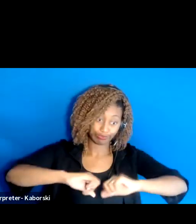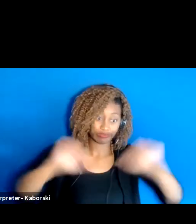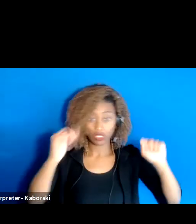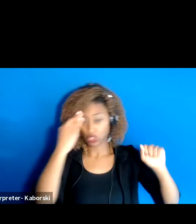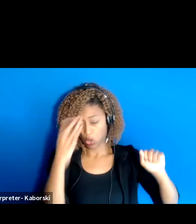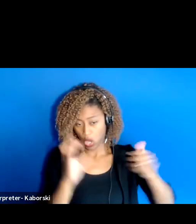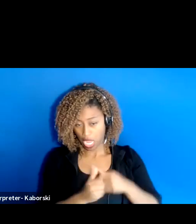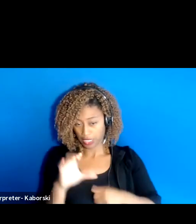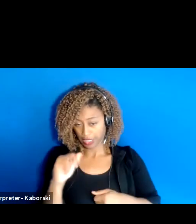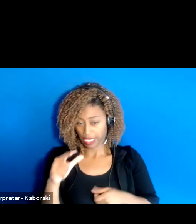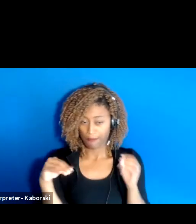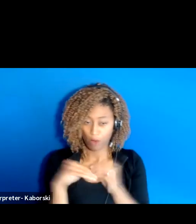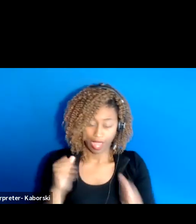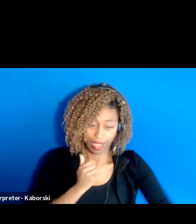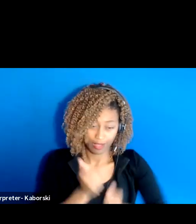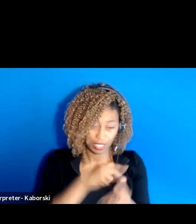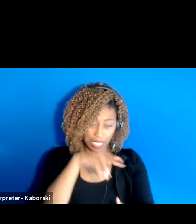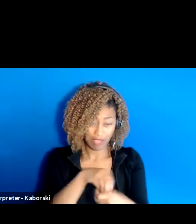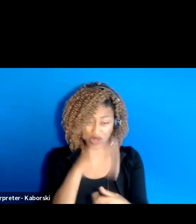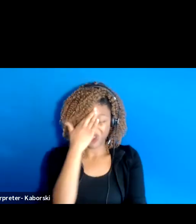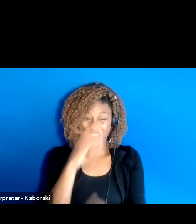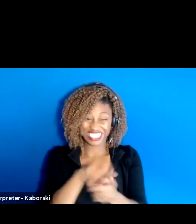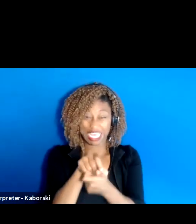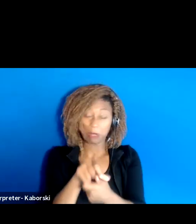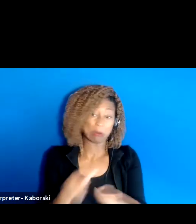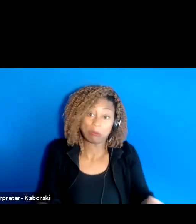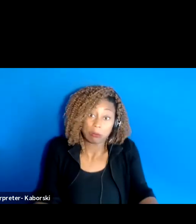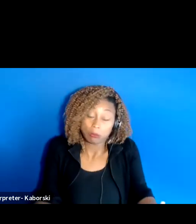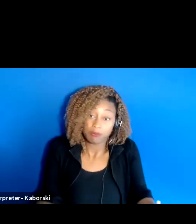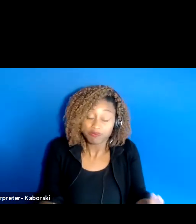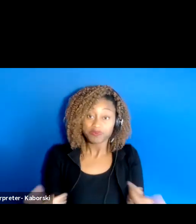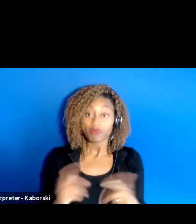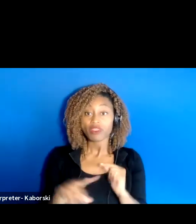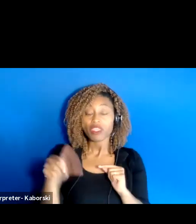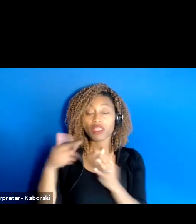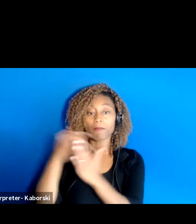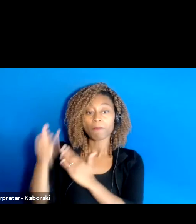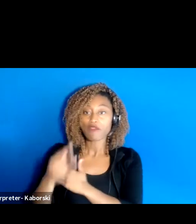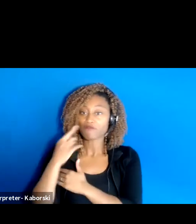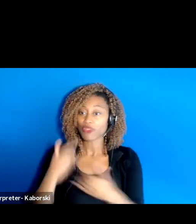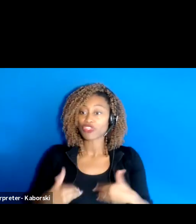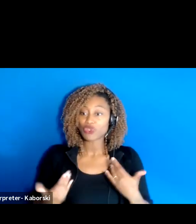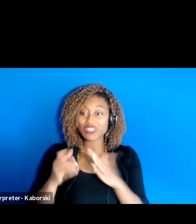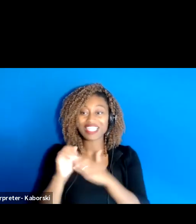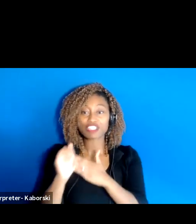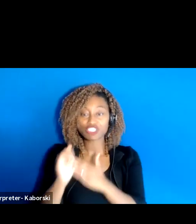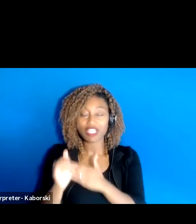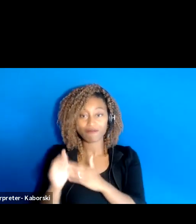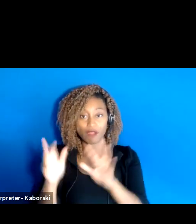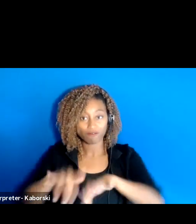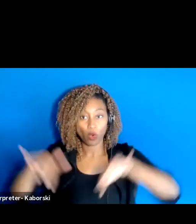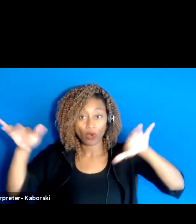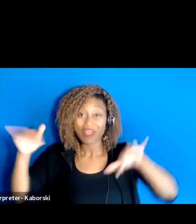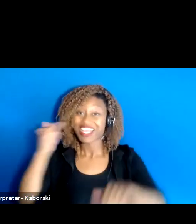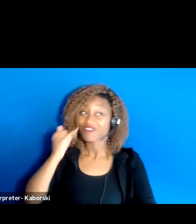centers could be more actively engaged. The other project is around the Youth Leadership Forum, which, if anyone